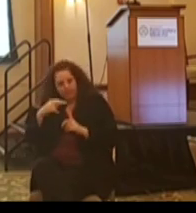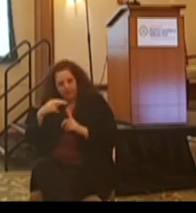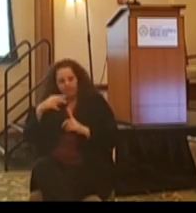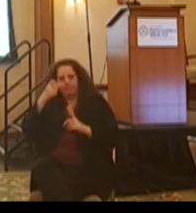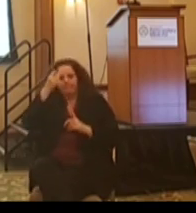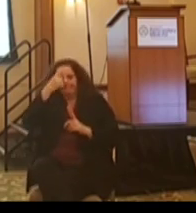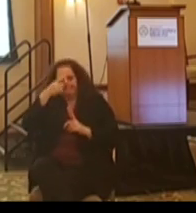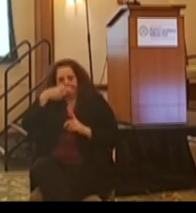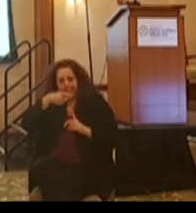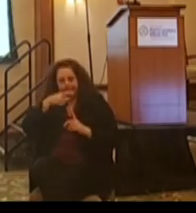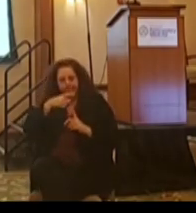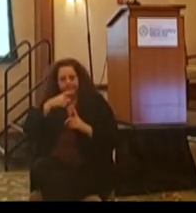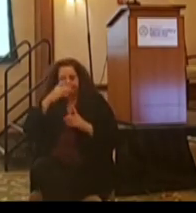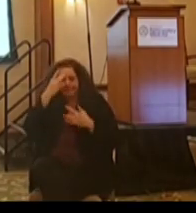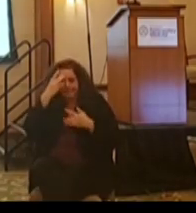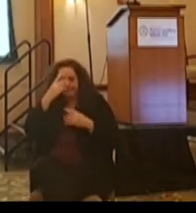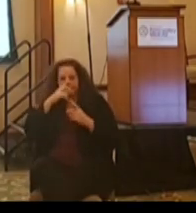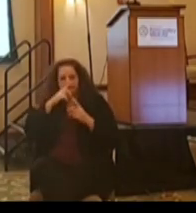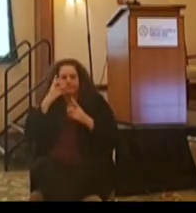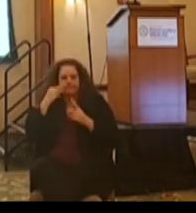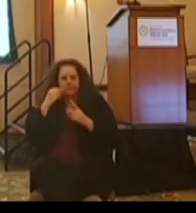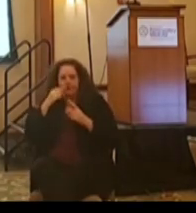I'm sure many of you,